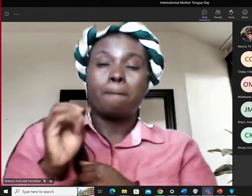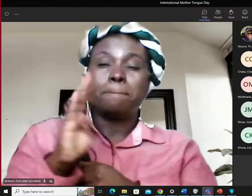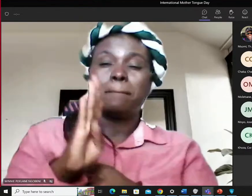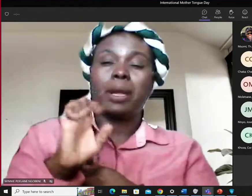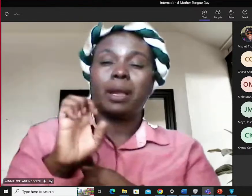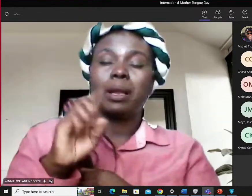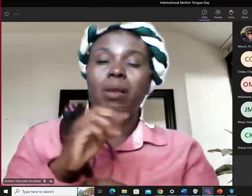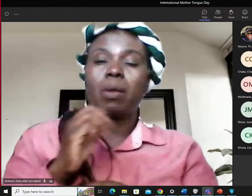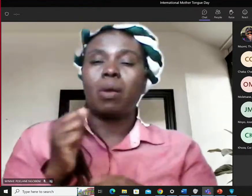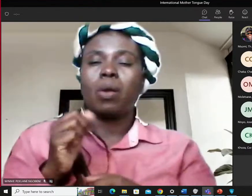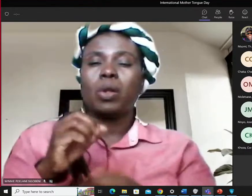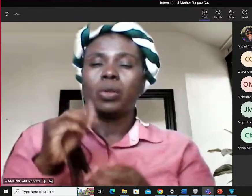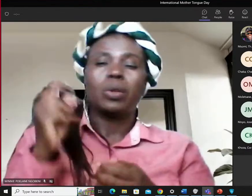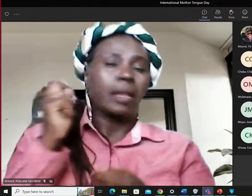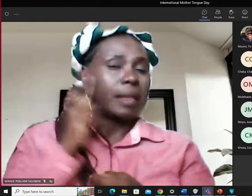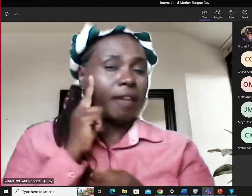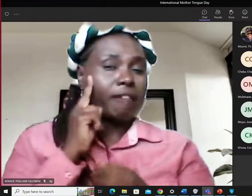deaf